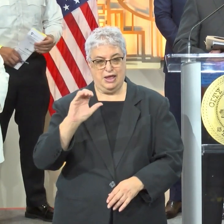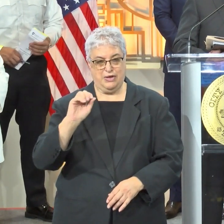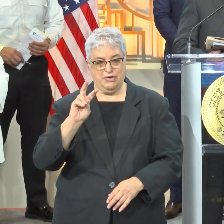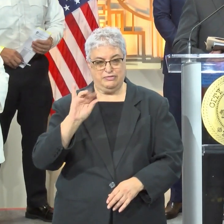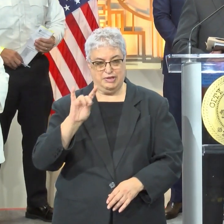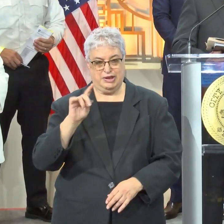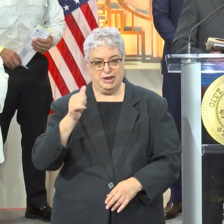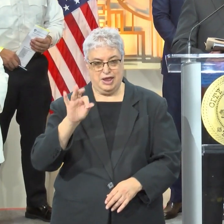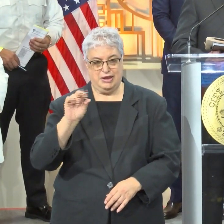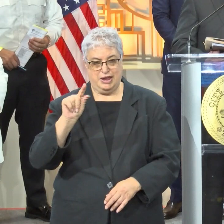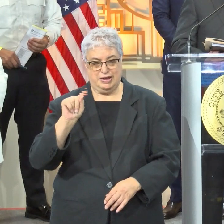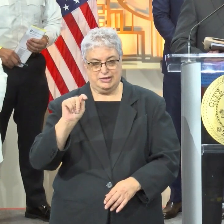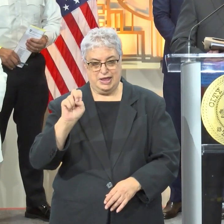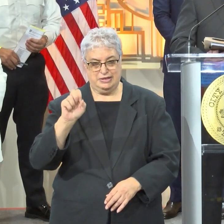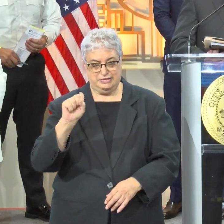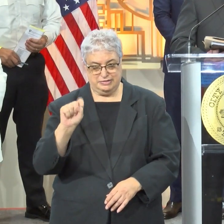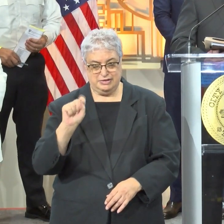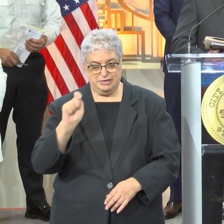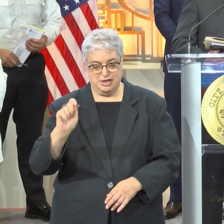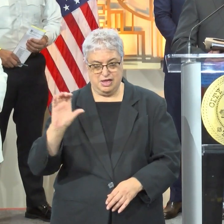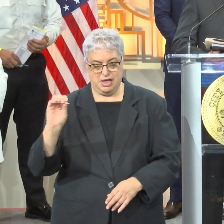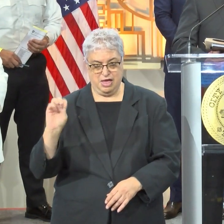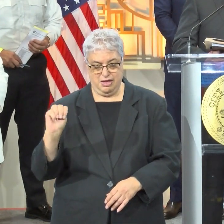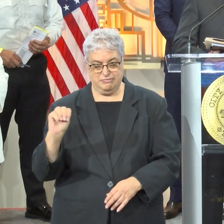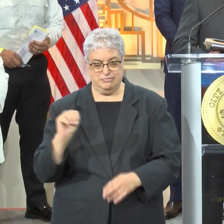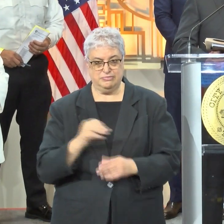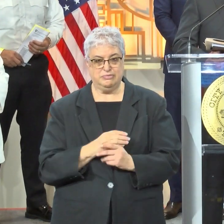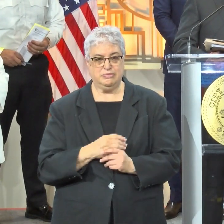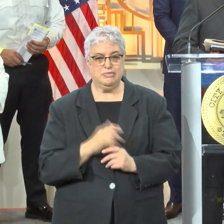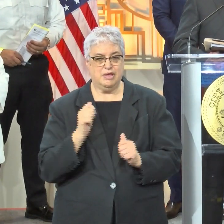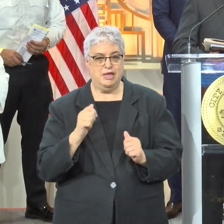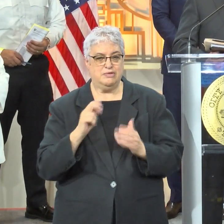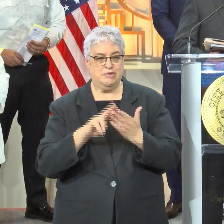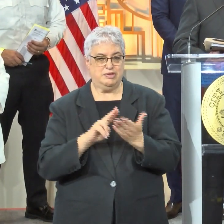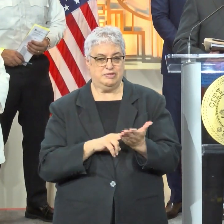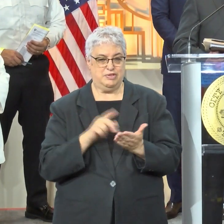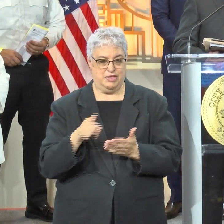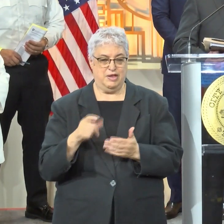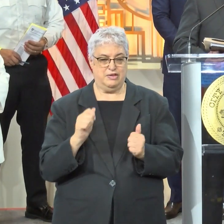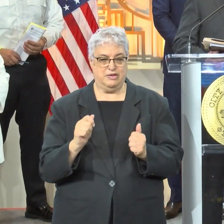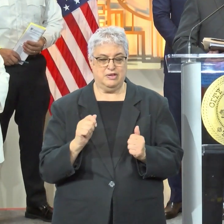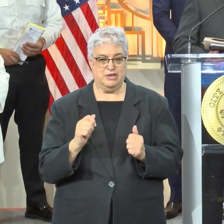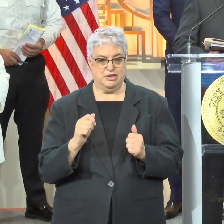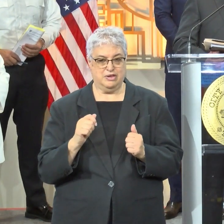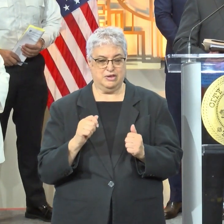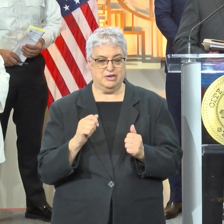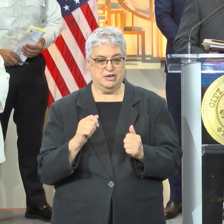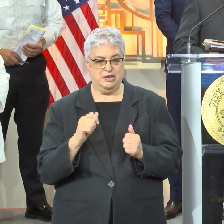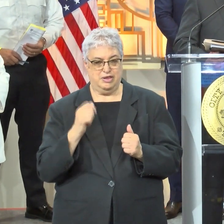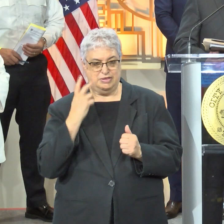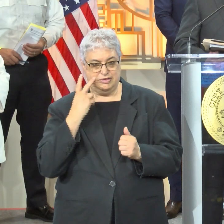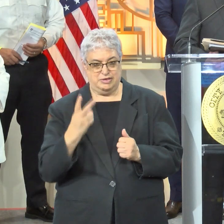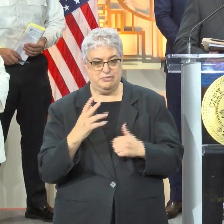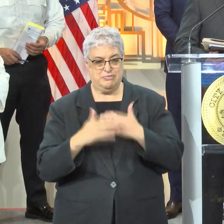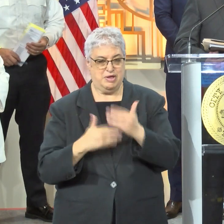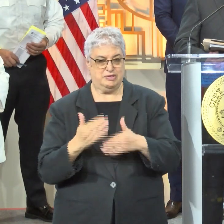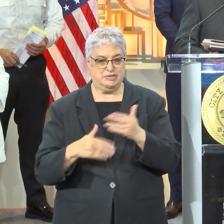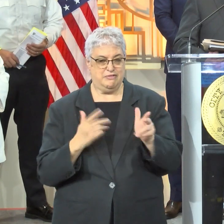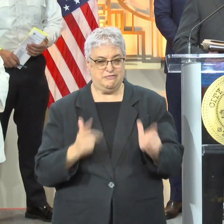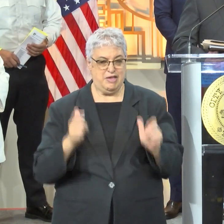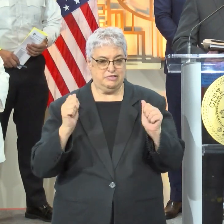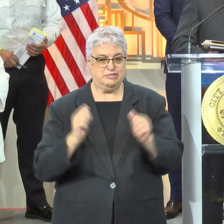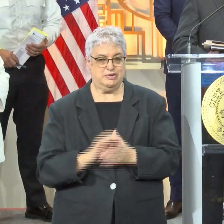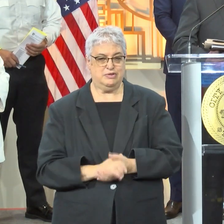doineedacovid19test, all one word.com, and that you can register very easily there so that when you get on site, you'll be processed through a little bit more